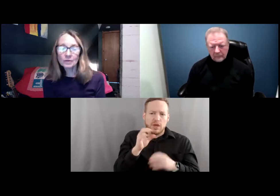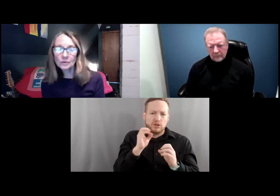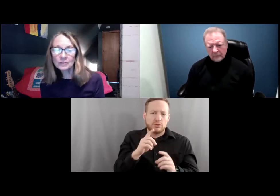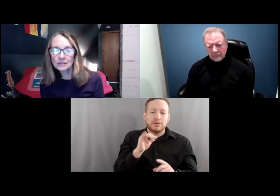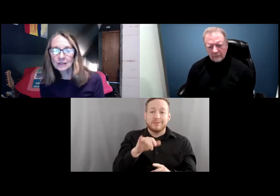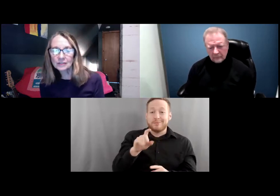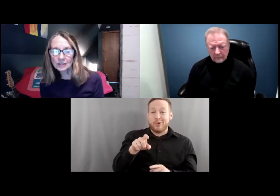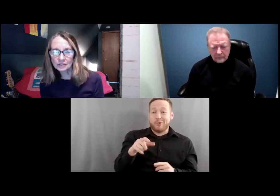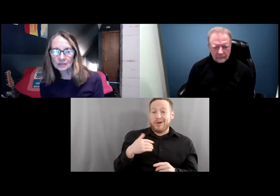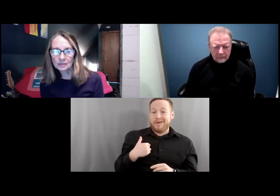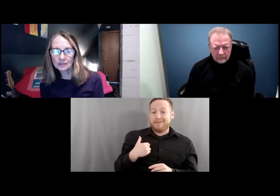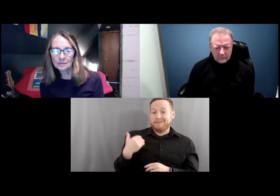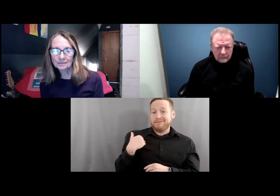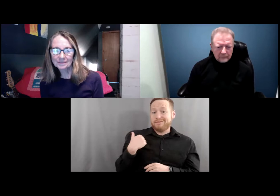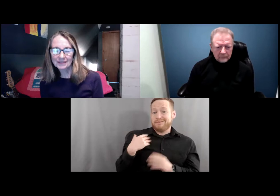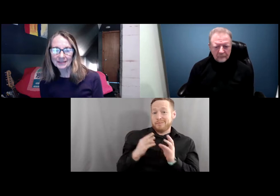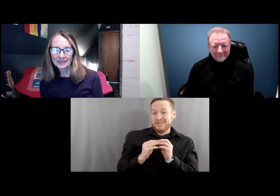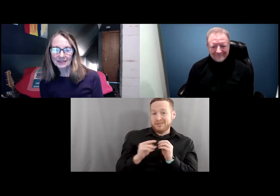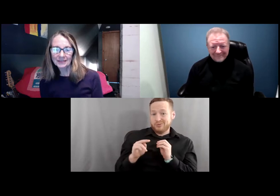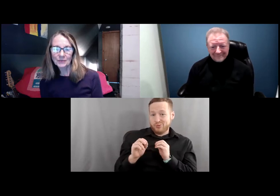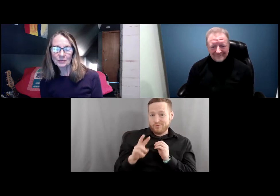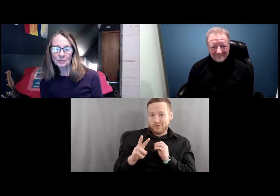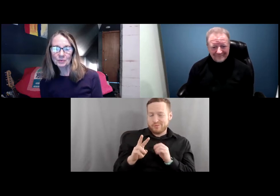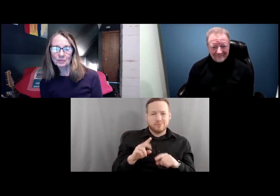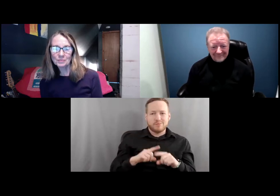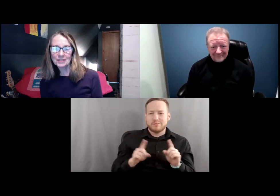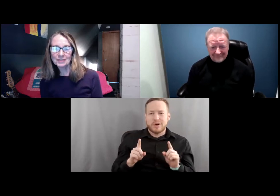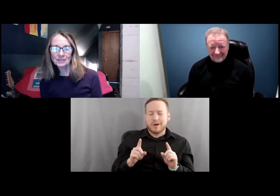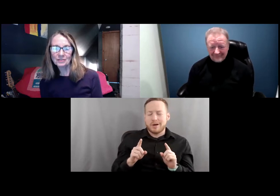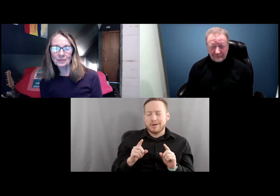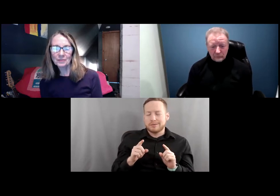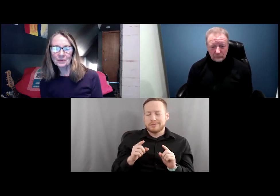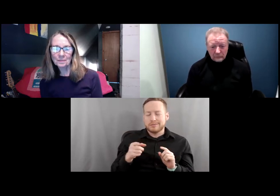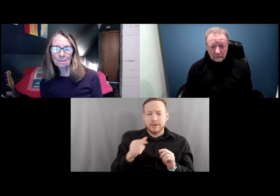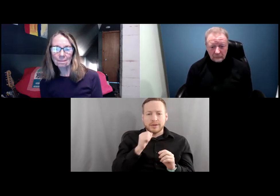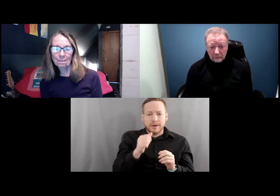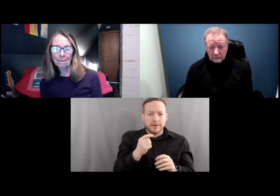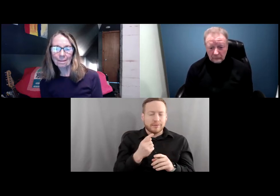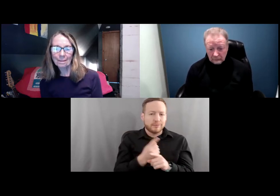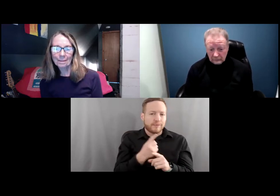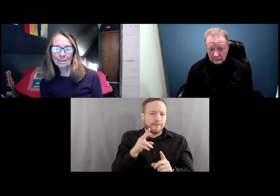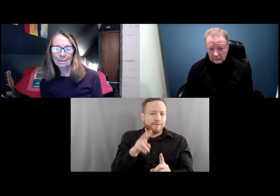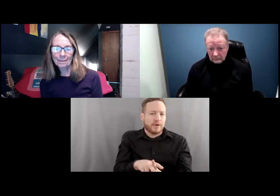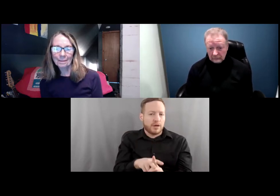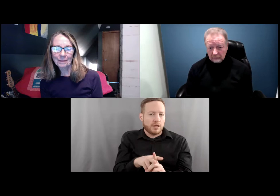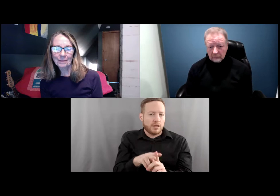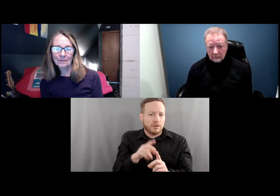want to focus on the Education Committee. We were supposed to meet in November,